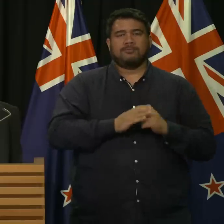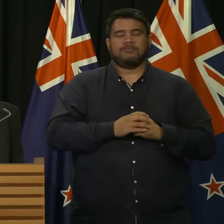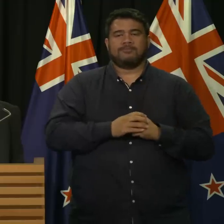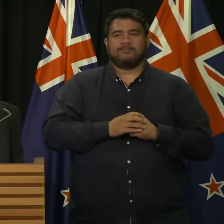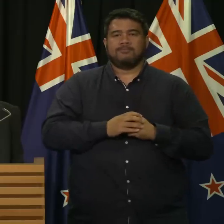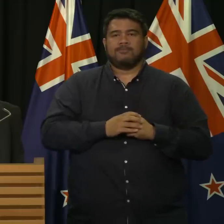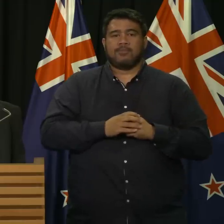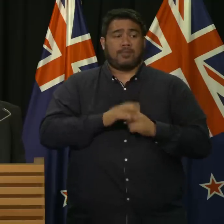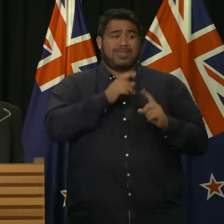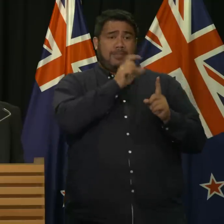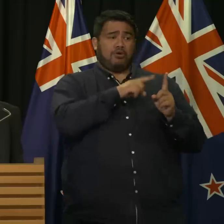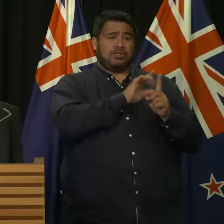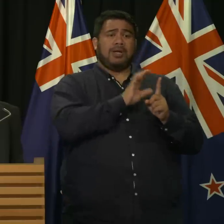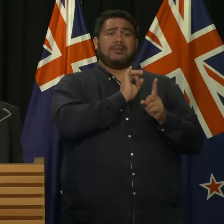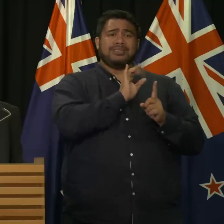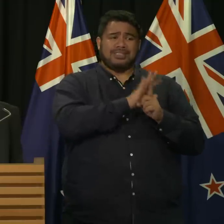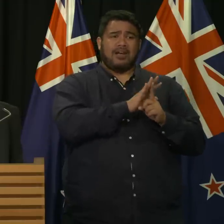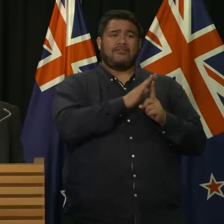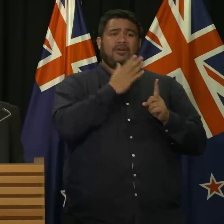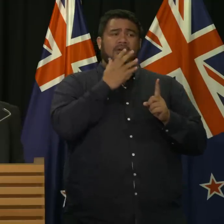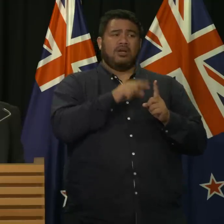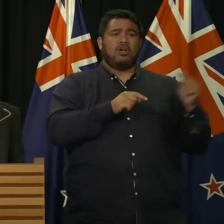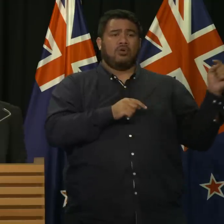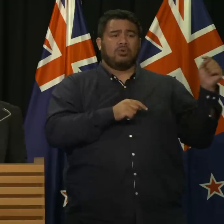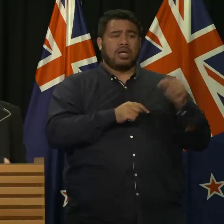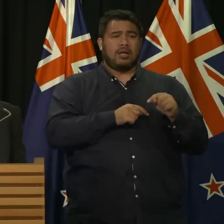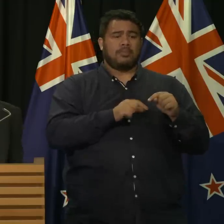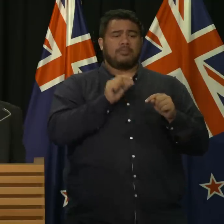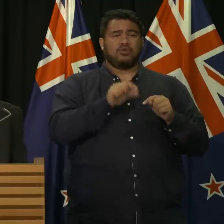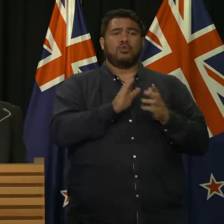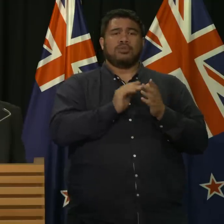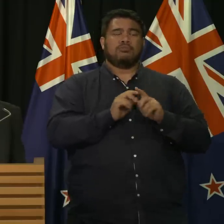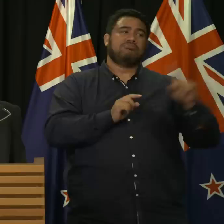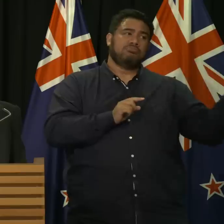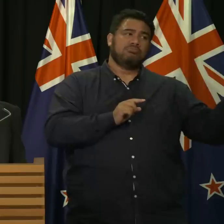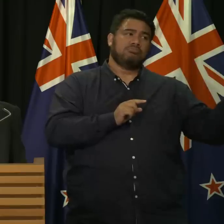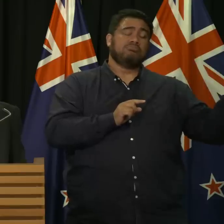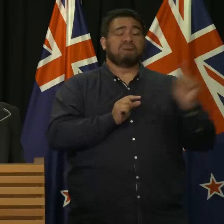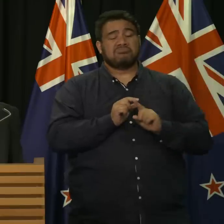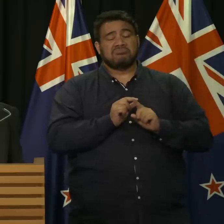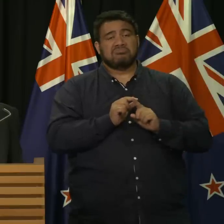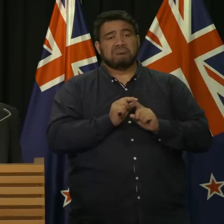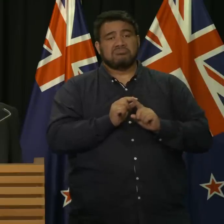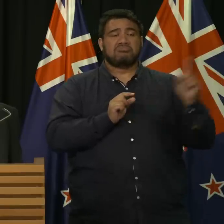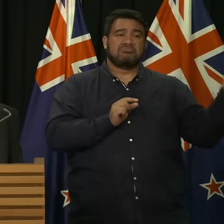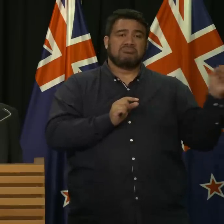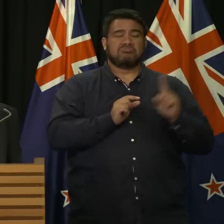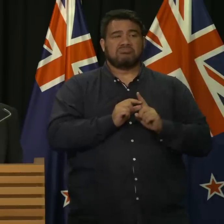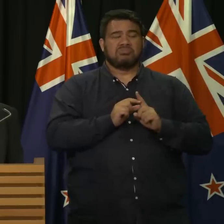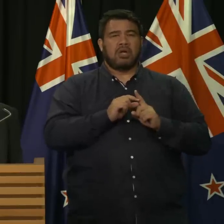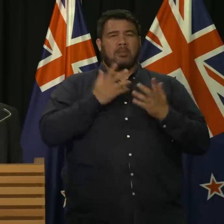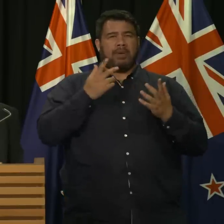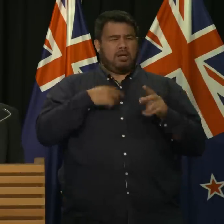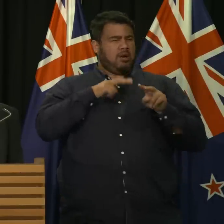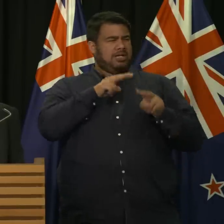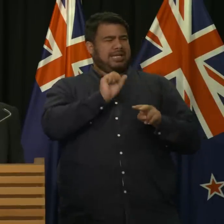travelled sporadically into New Zealand, who stayed for periods of time. I would not describe, from what I've